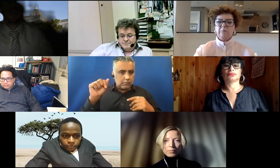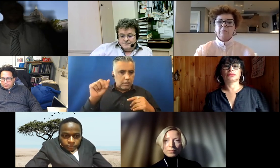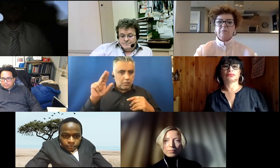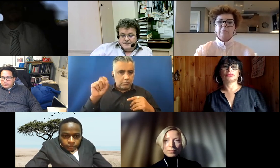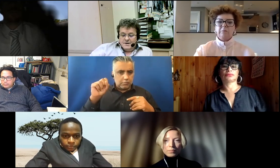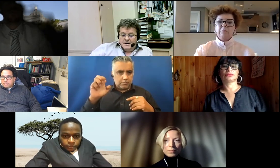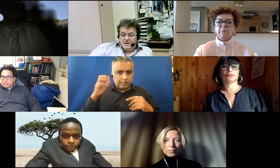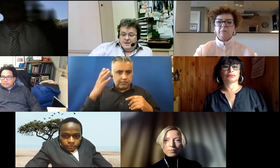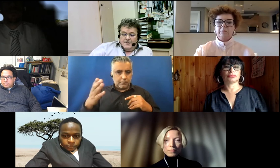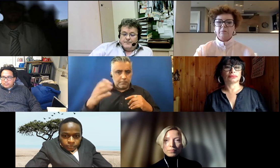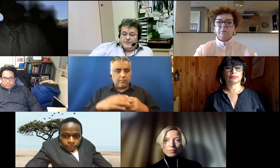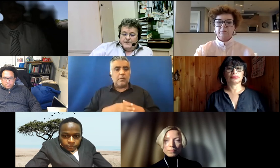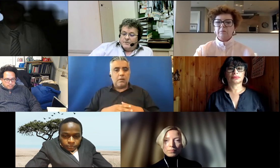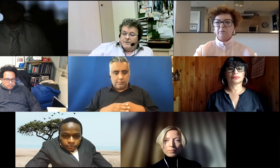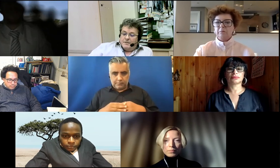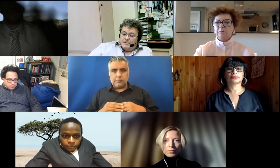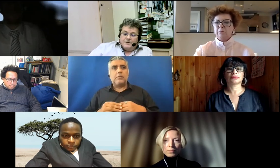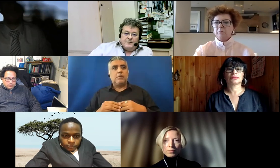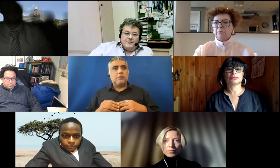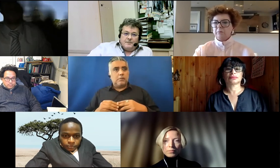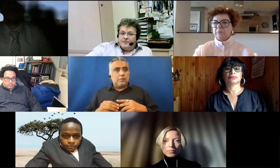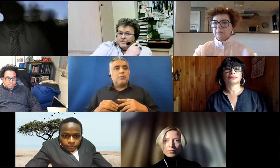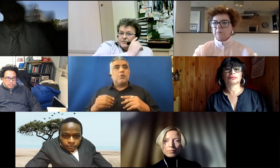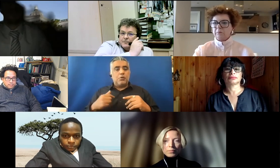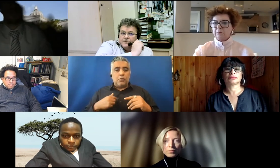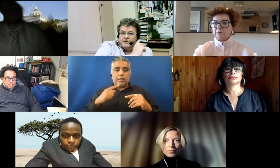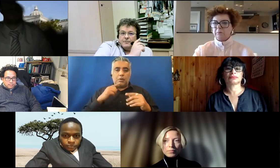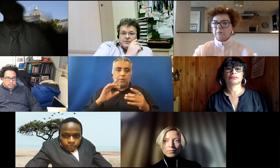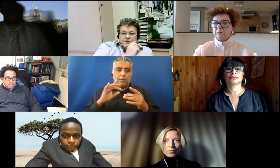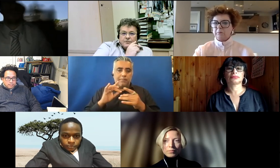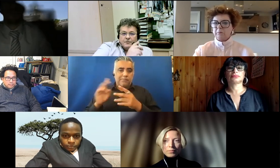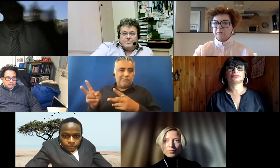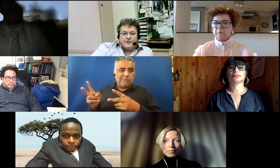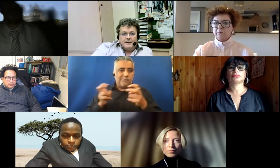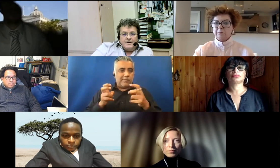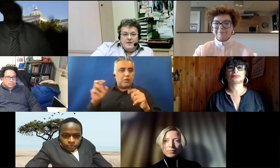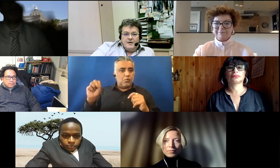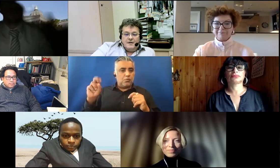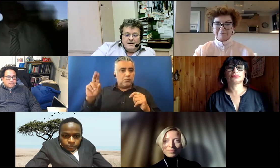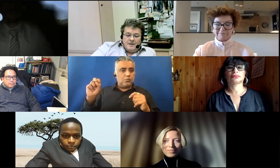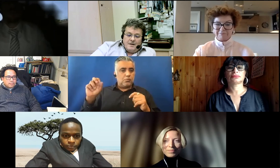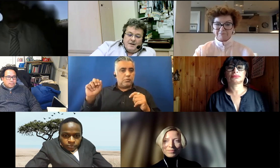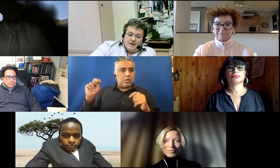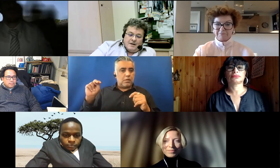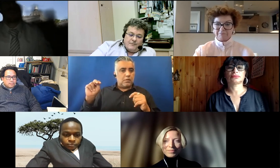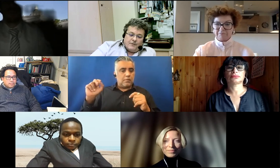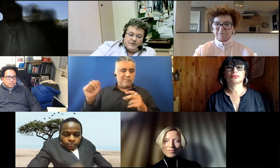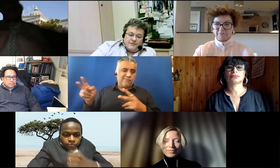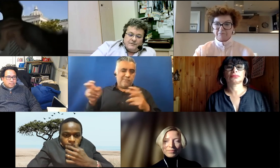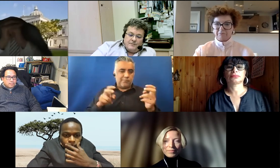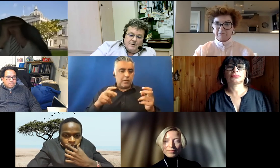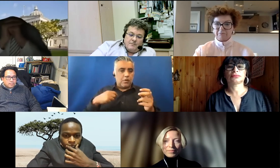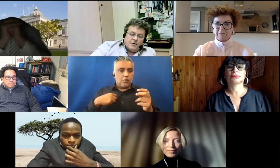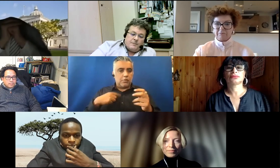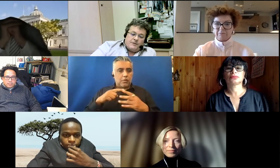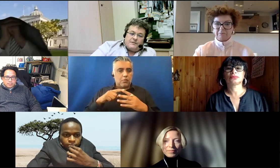that. Yeah, I wanna steal some things from Susan Scott Parker. I have four